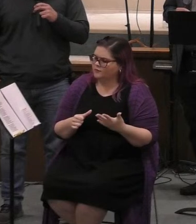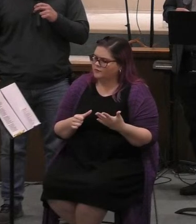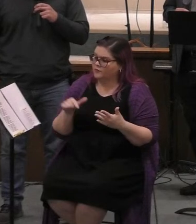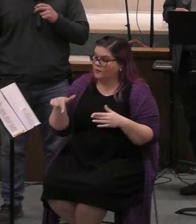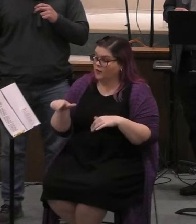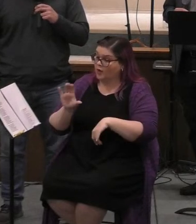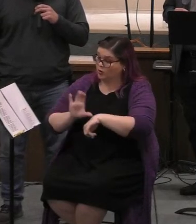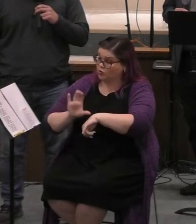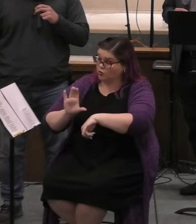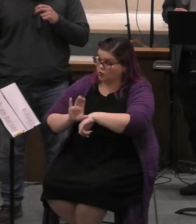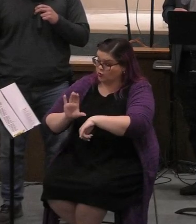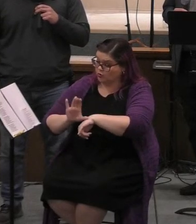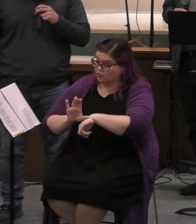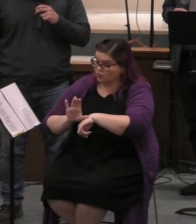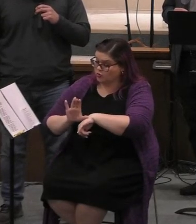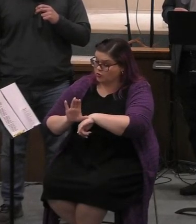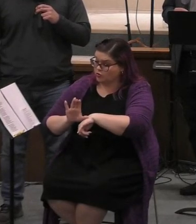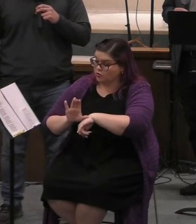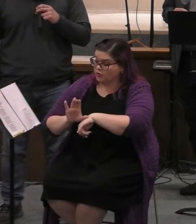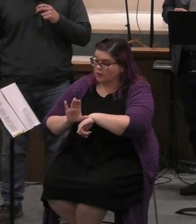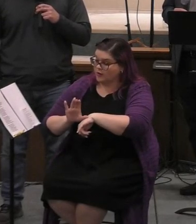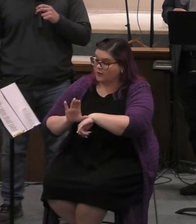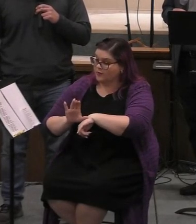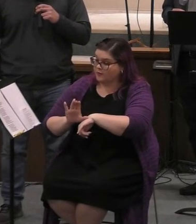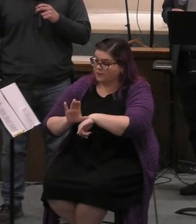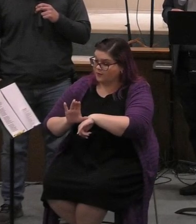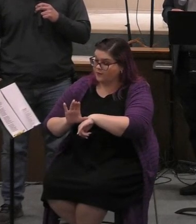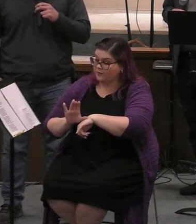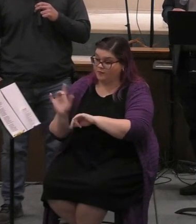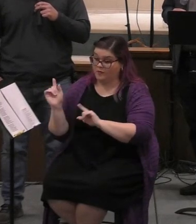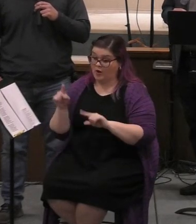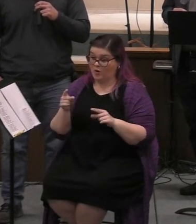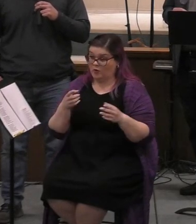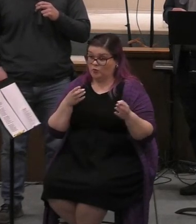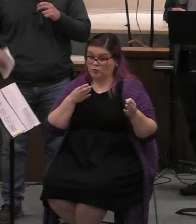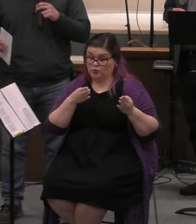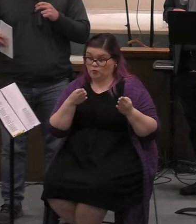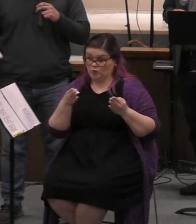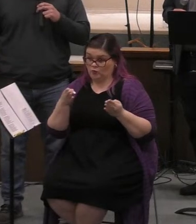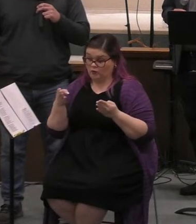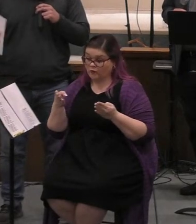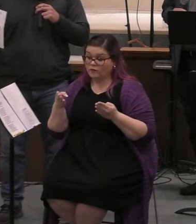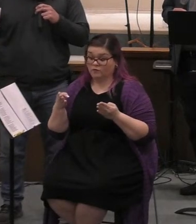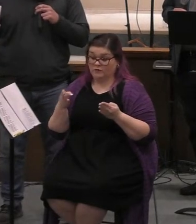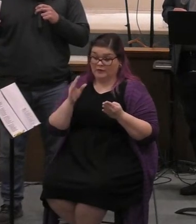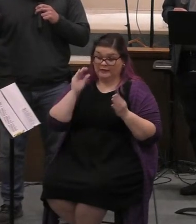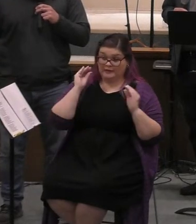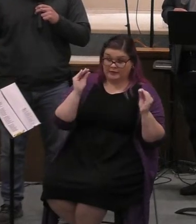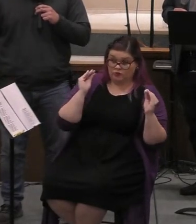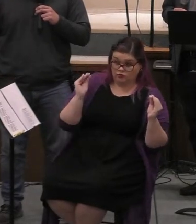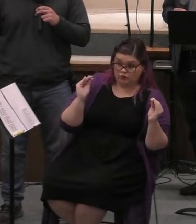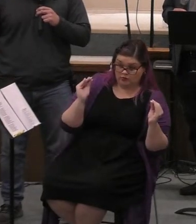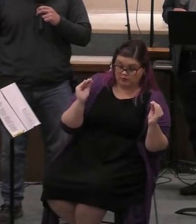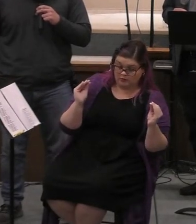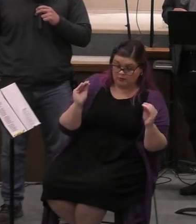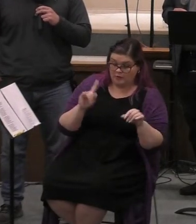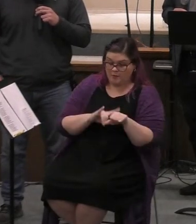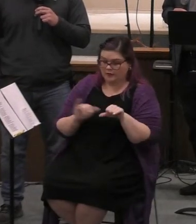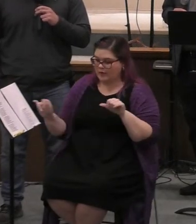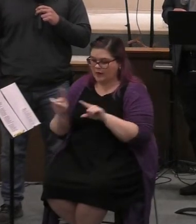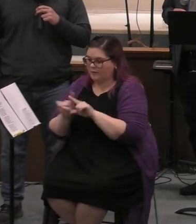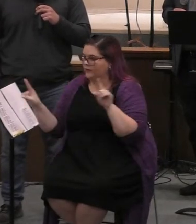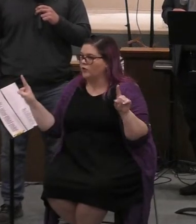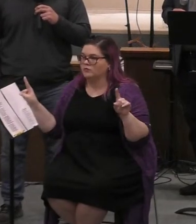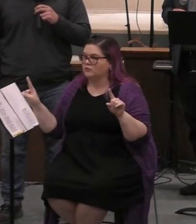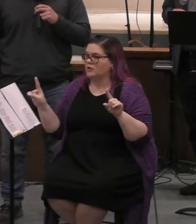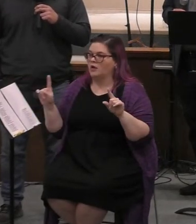this church in particular that came to serve, both in teaching but also in the amenities,